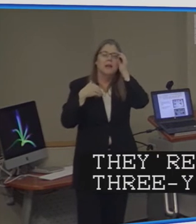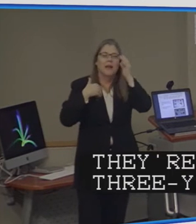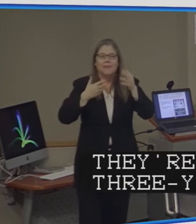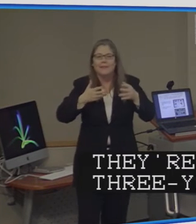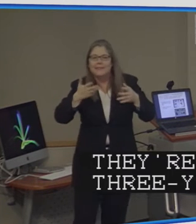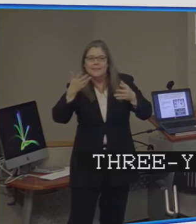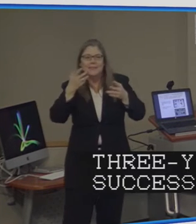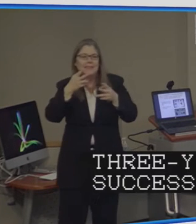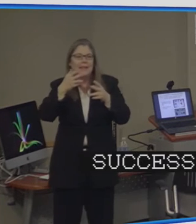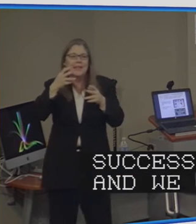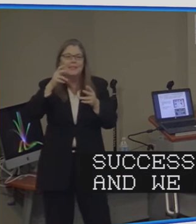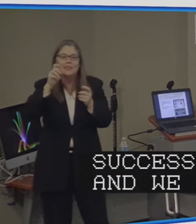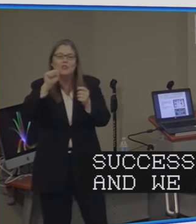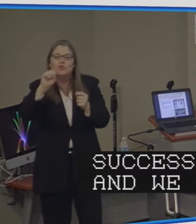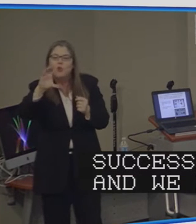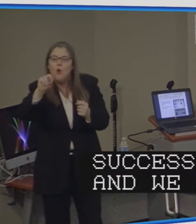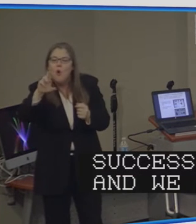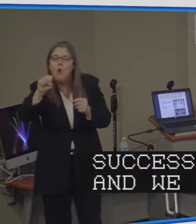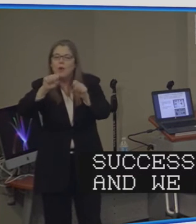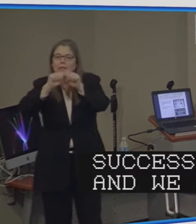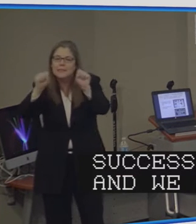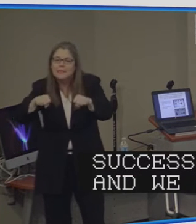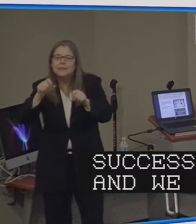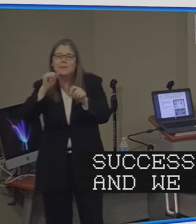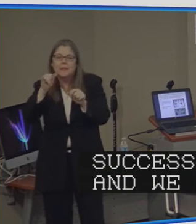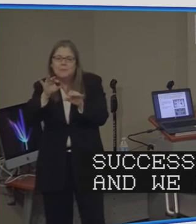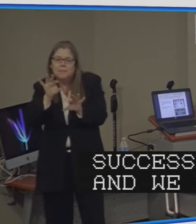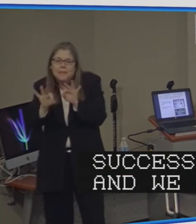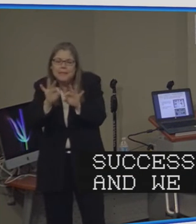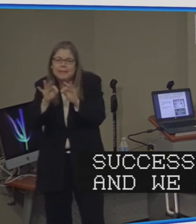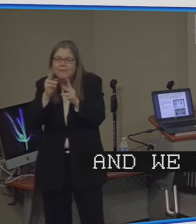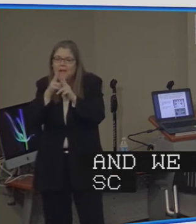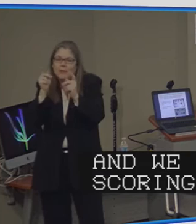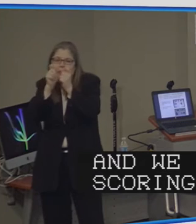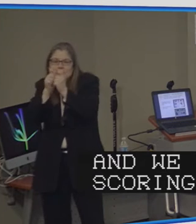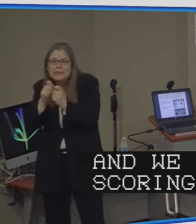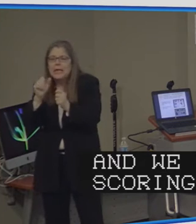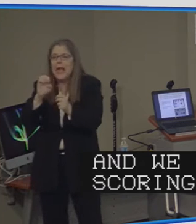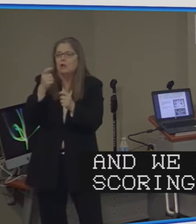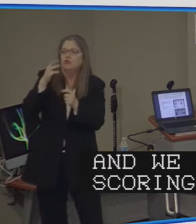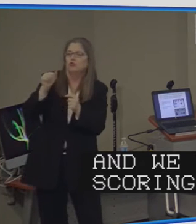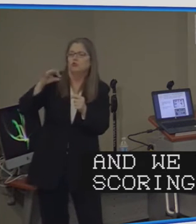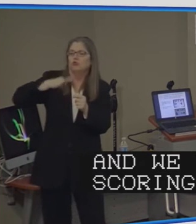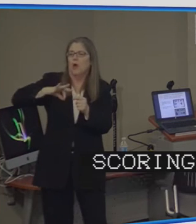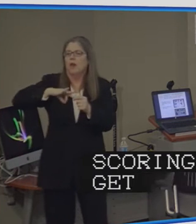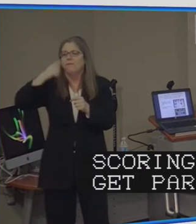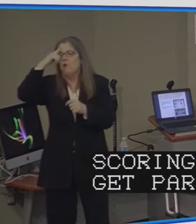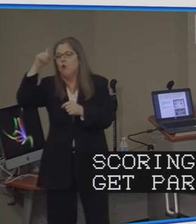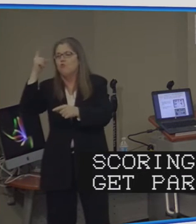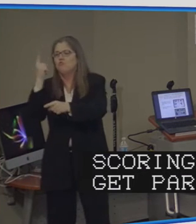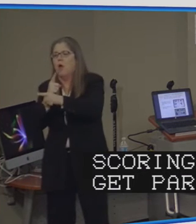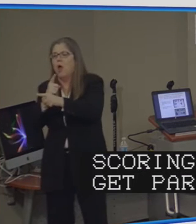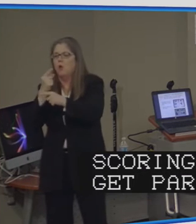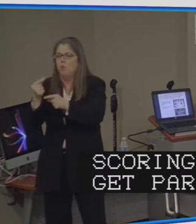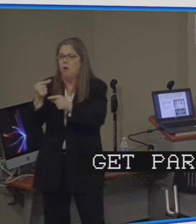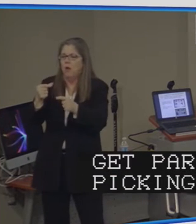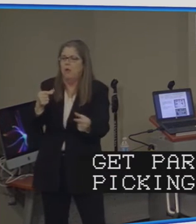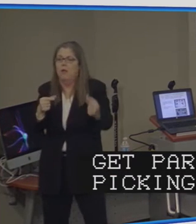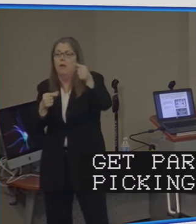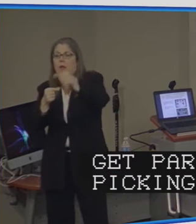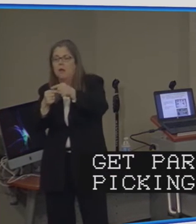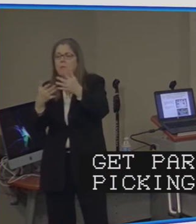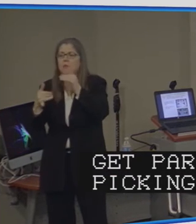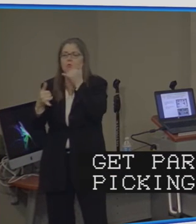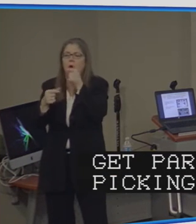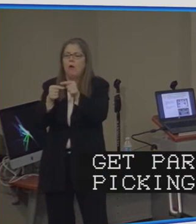where you could get partial credit just for picking the right blocks and extra credit for the correct one on top of the other but maybe at the